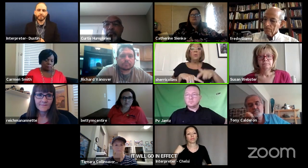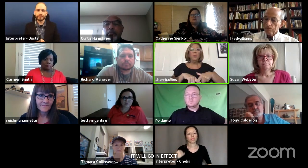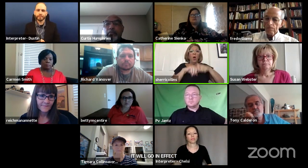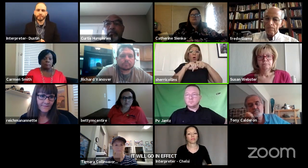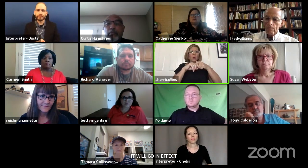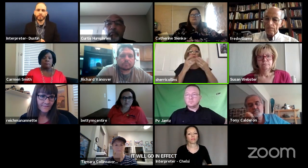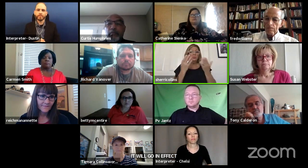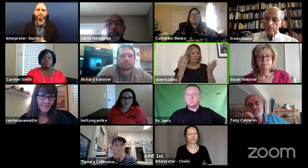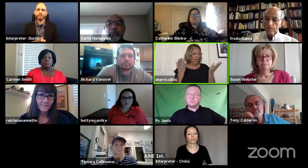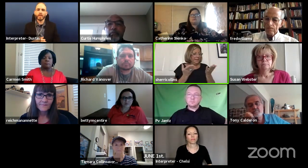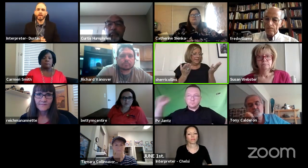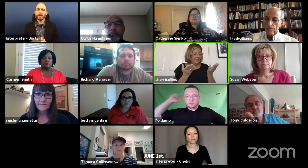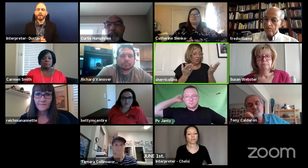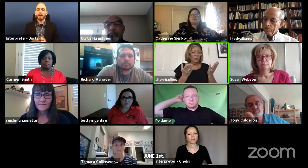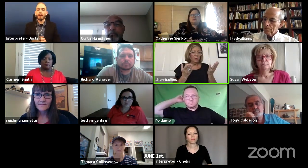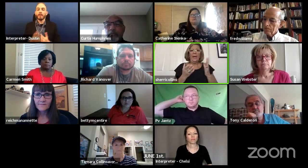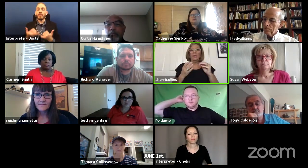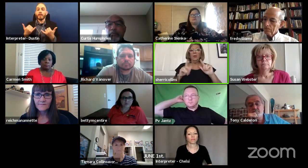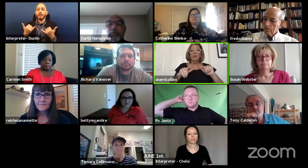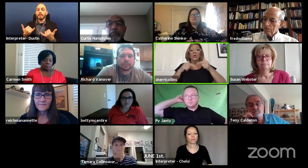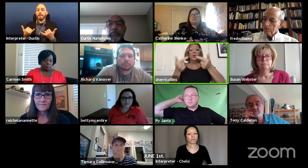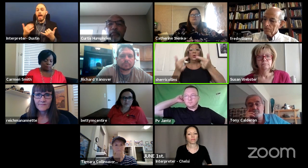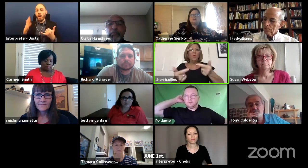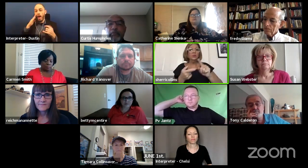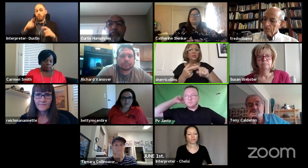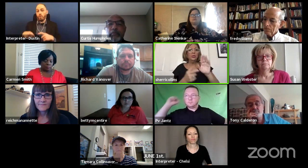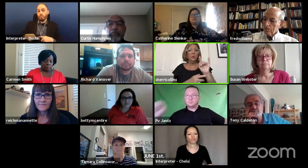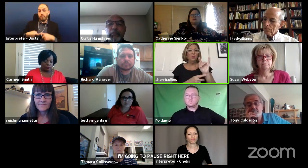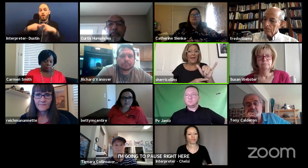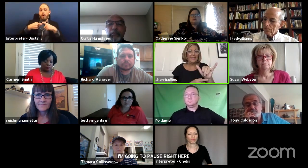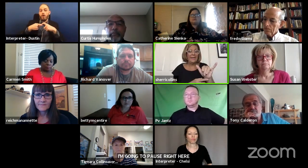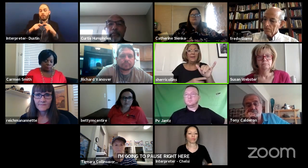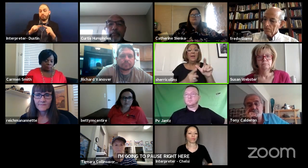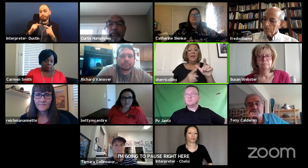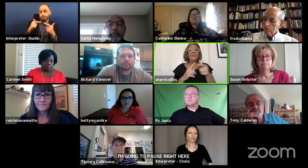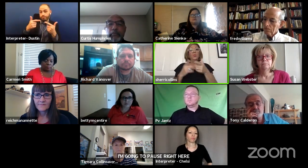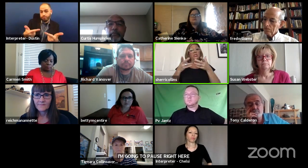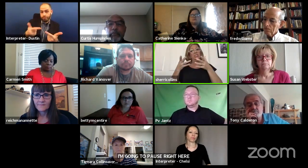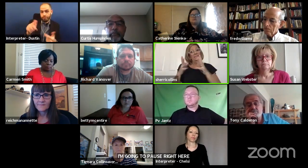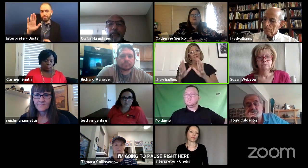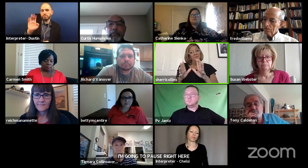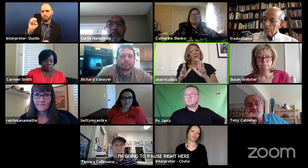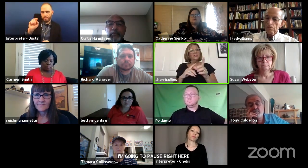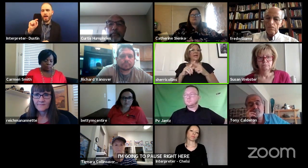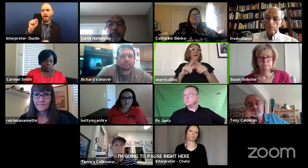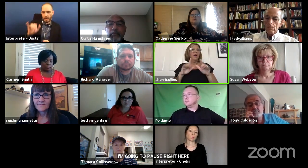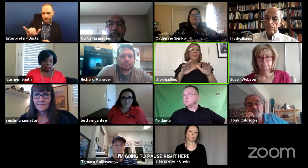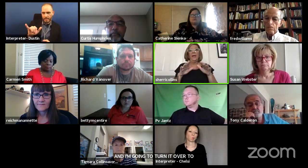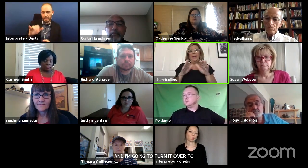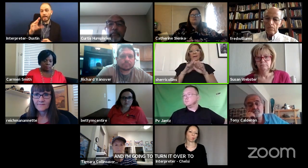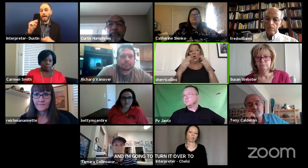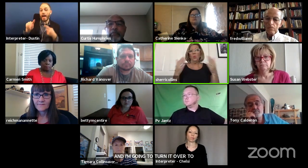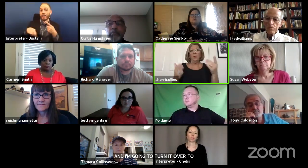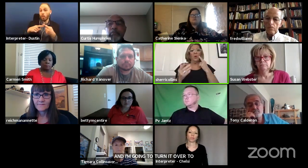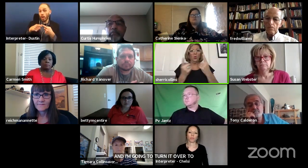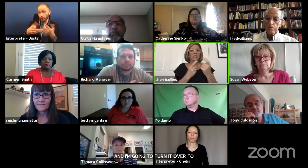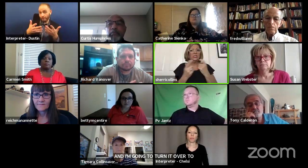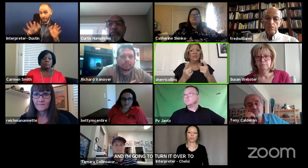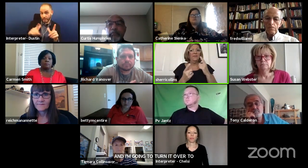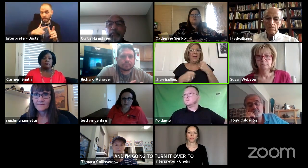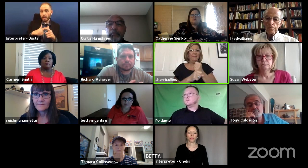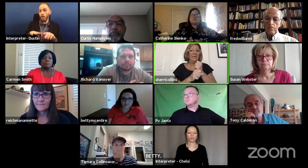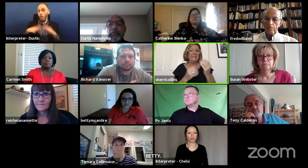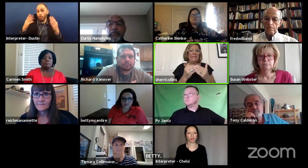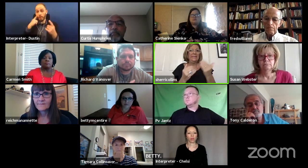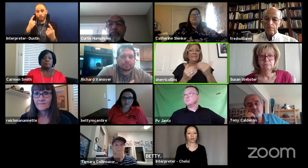I'm gonna pause right here and I'm gonna turn it over to Betty. Then when she's finished, then I can open for